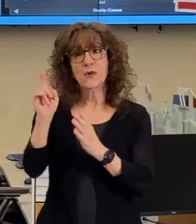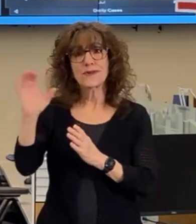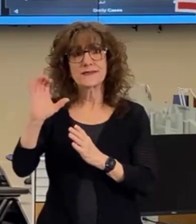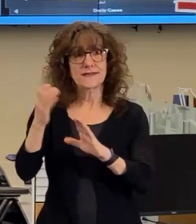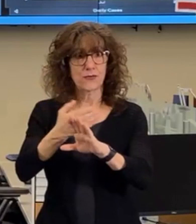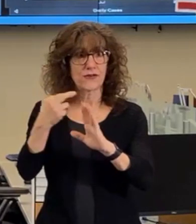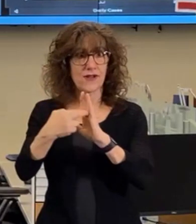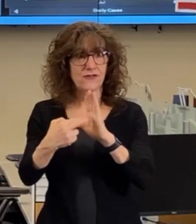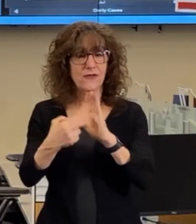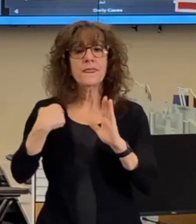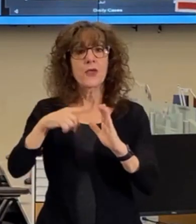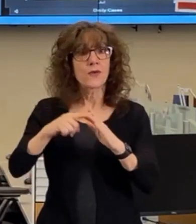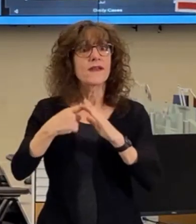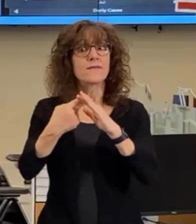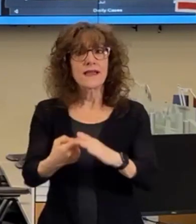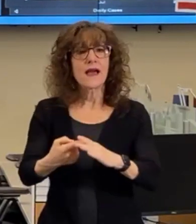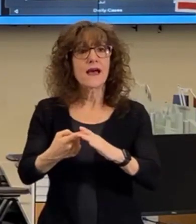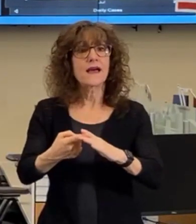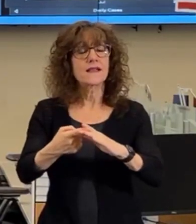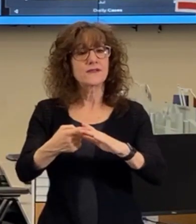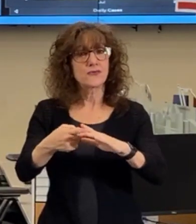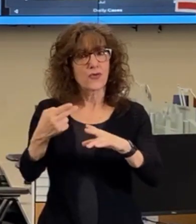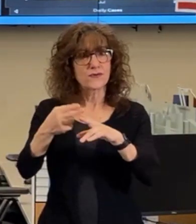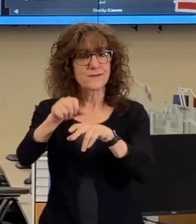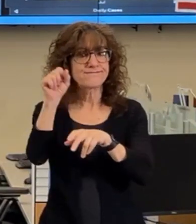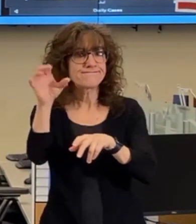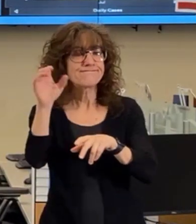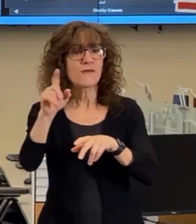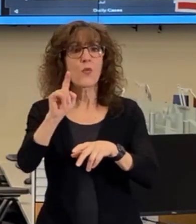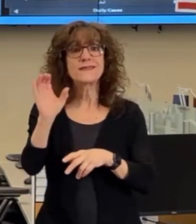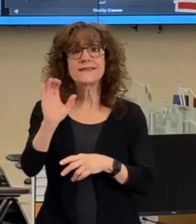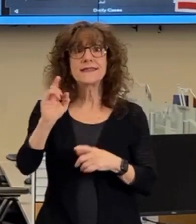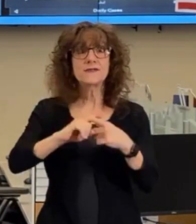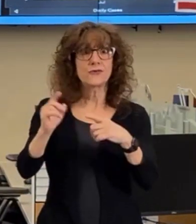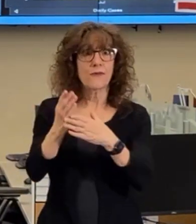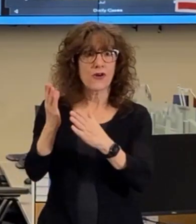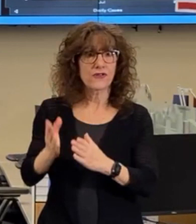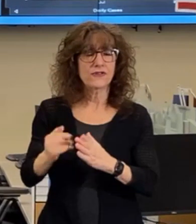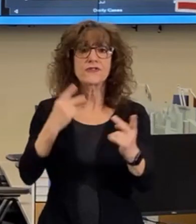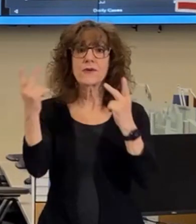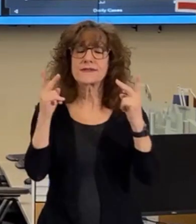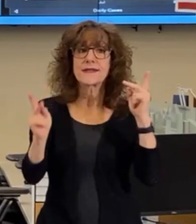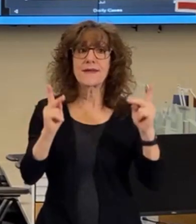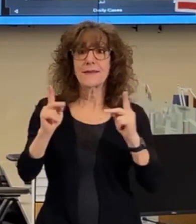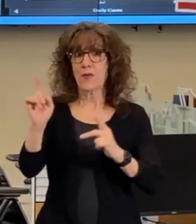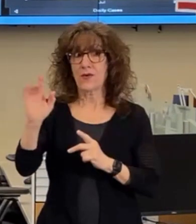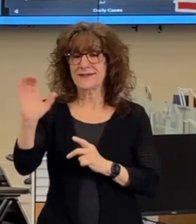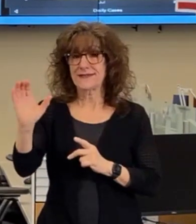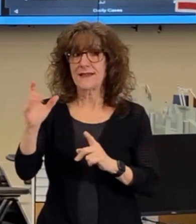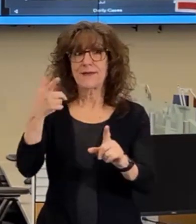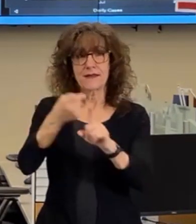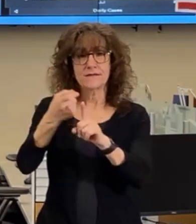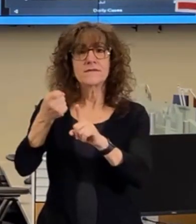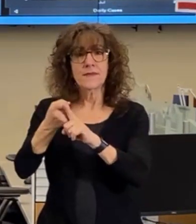pre-register. We have begun to spread those names to some of our partners, so you will see folks in 1C being vaccinated by